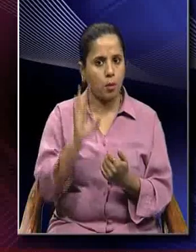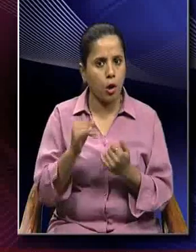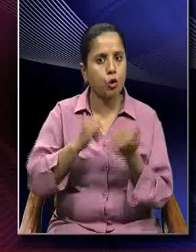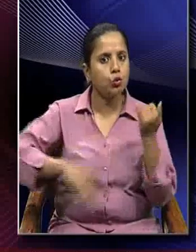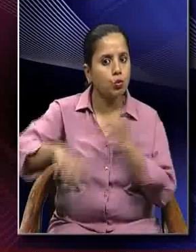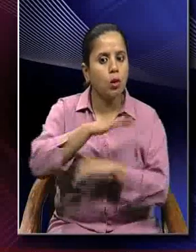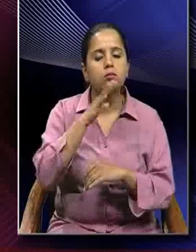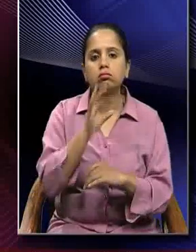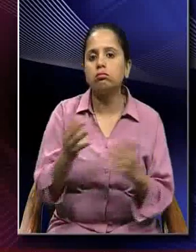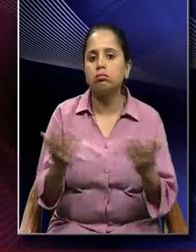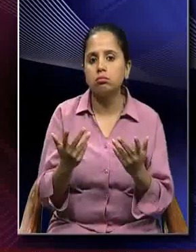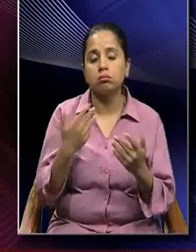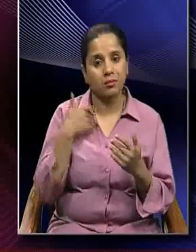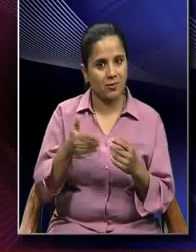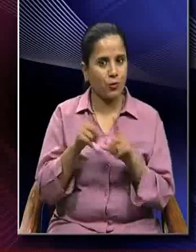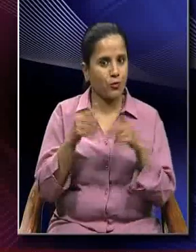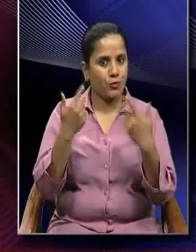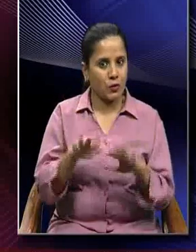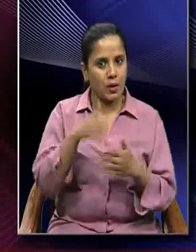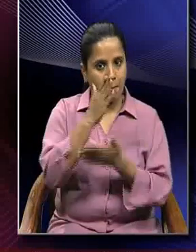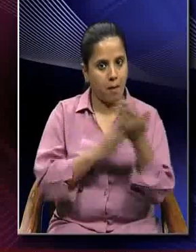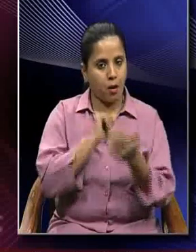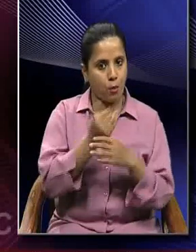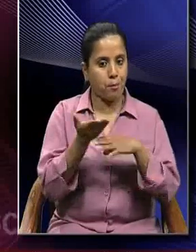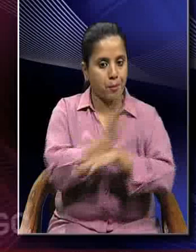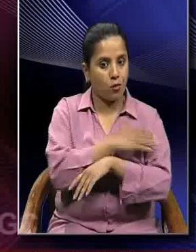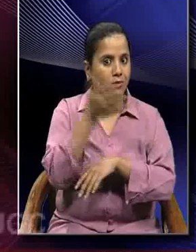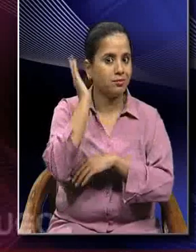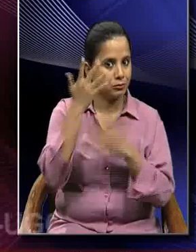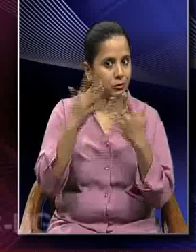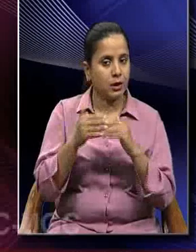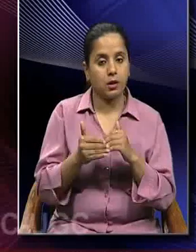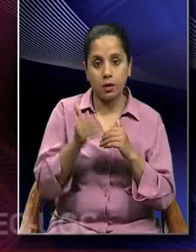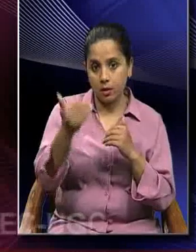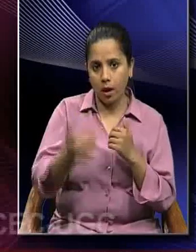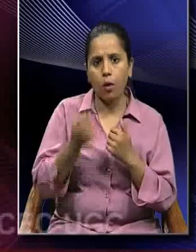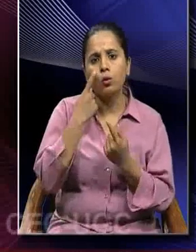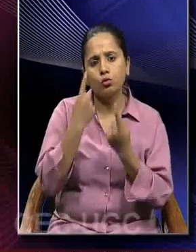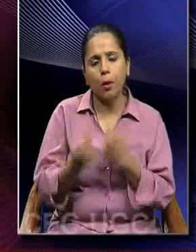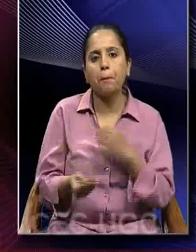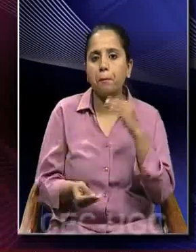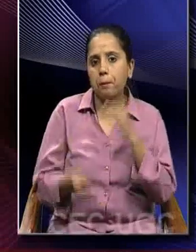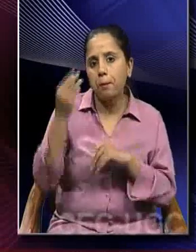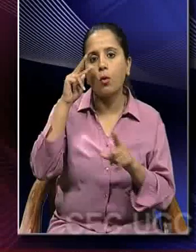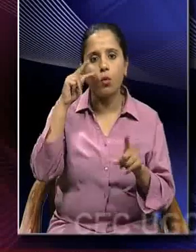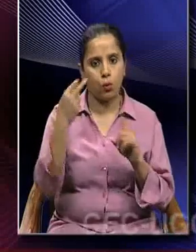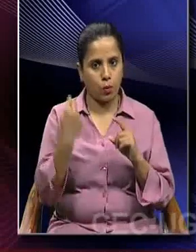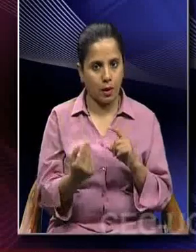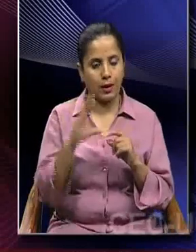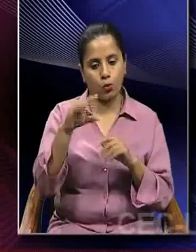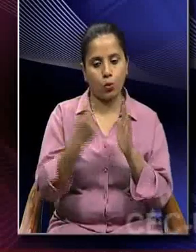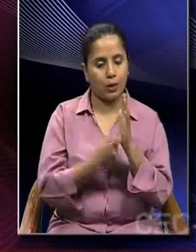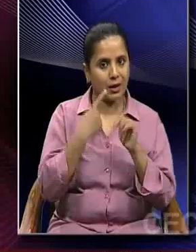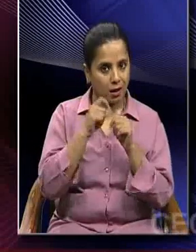realism. We have already done part of it in the previous section, and we will examine some more aspects of critical social